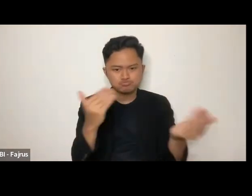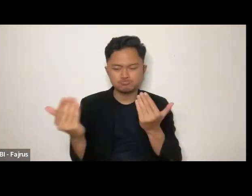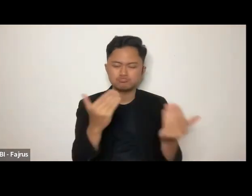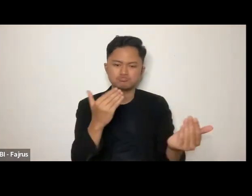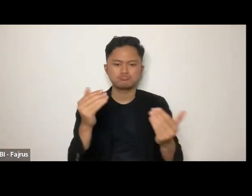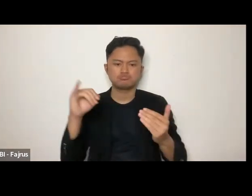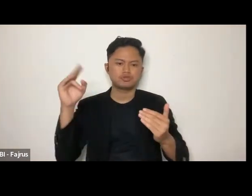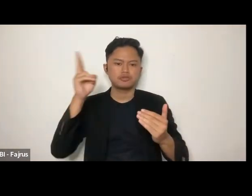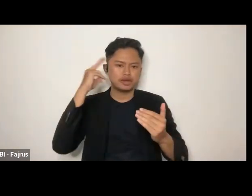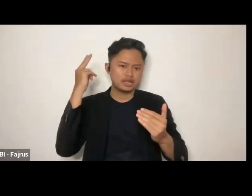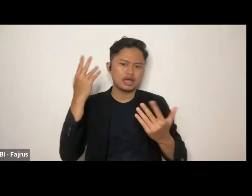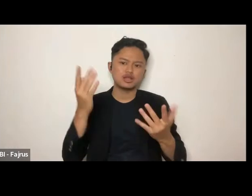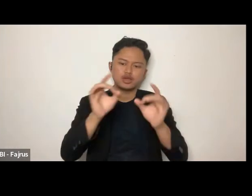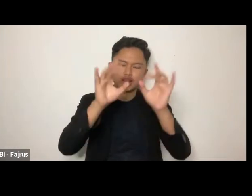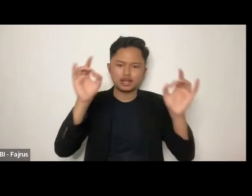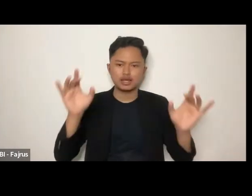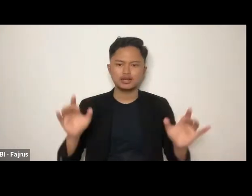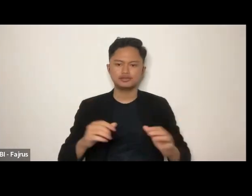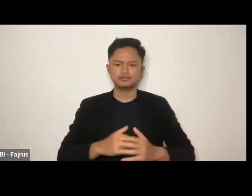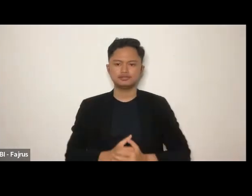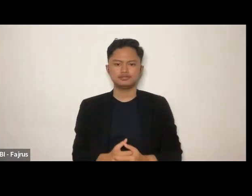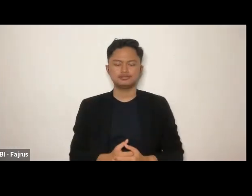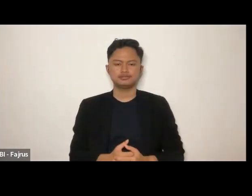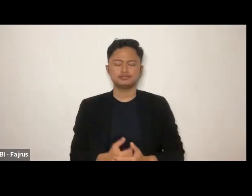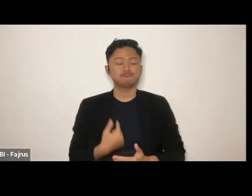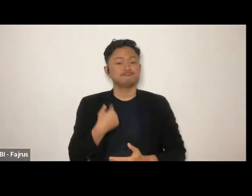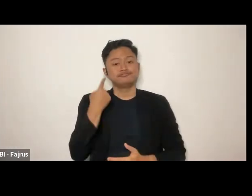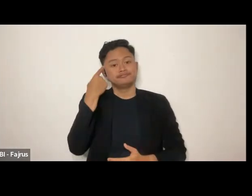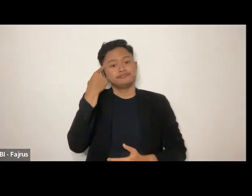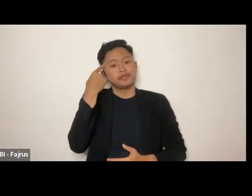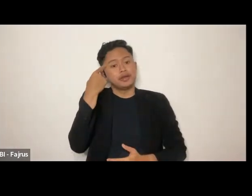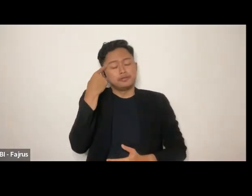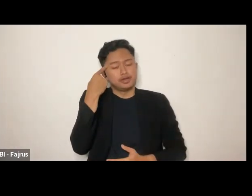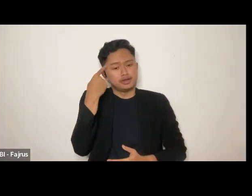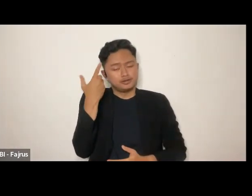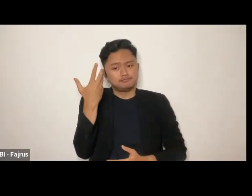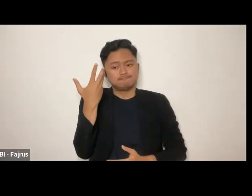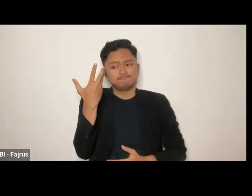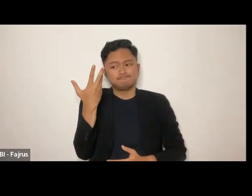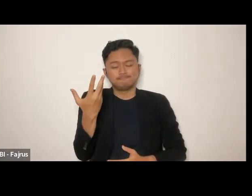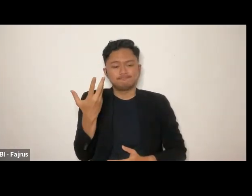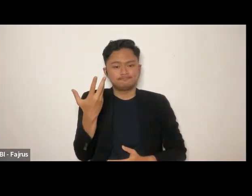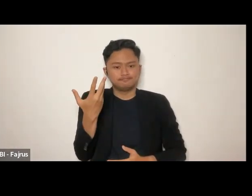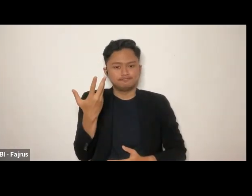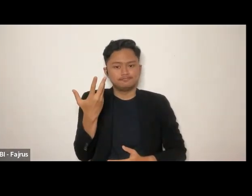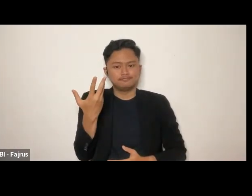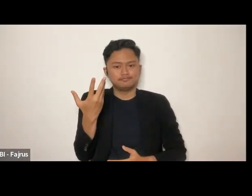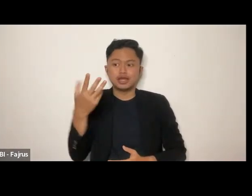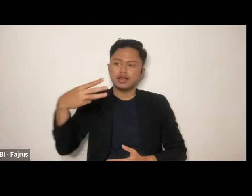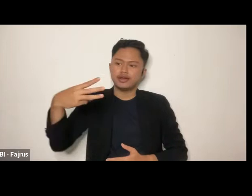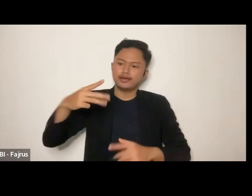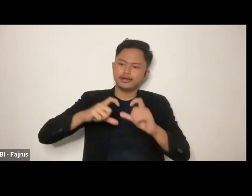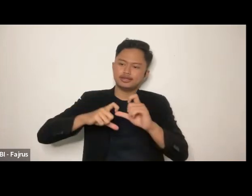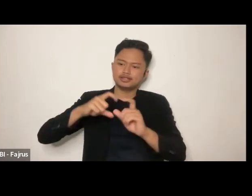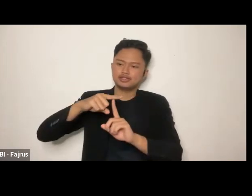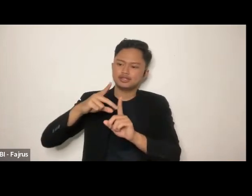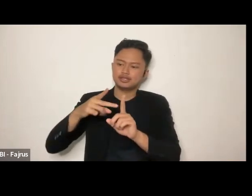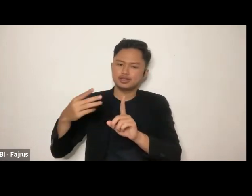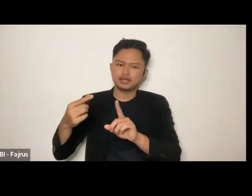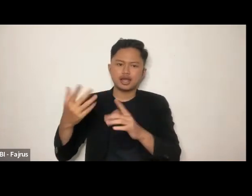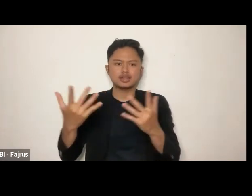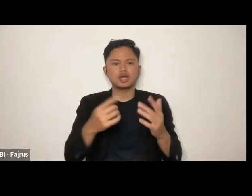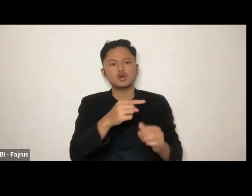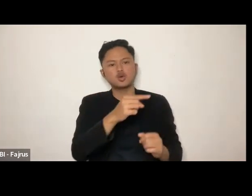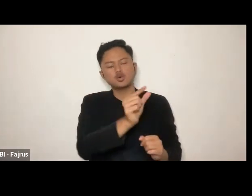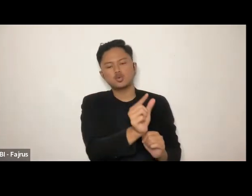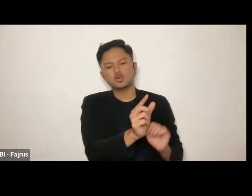that regard. I think Kak Esther or Mas Unggul can add a little bit